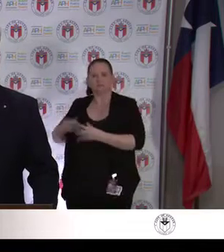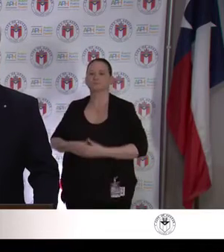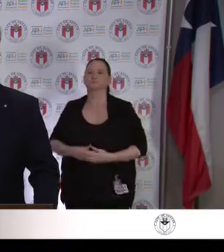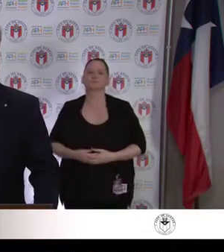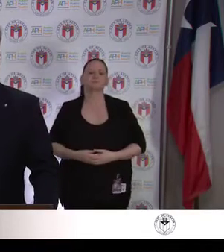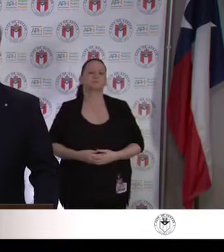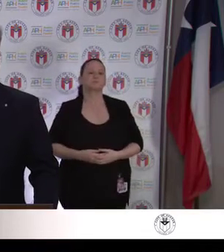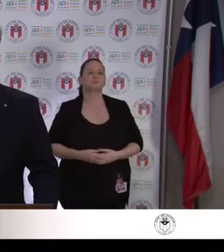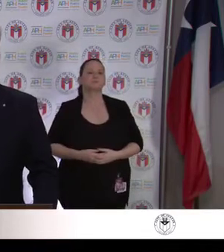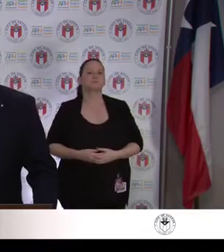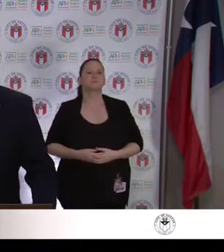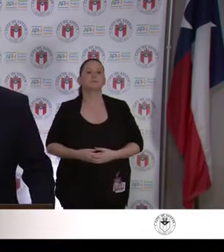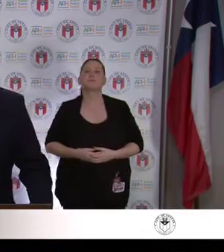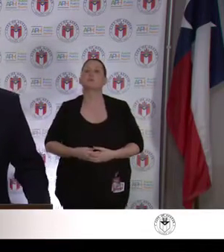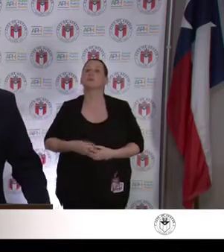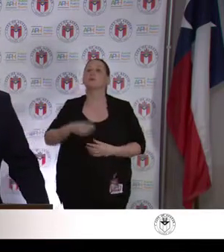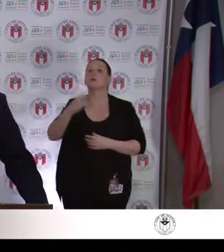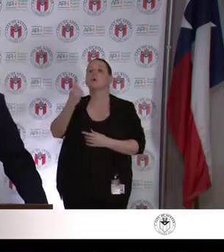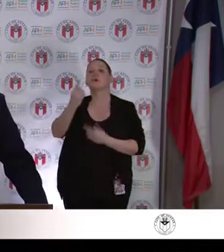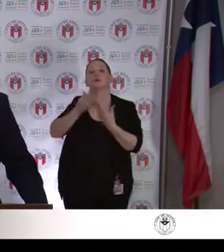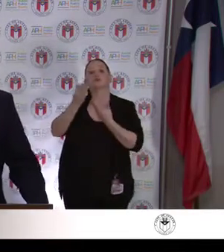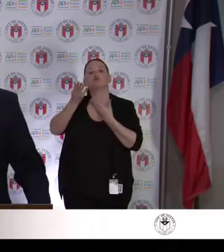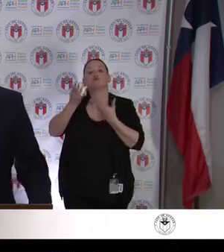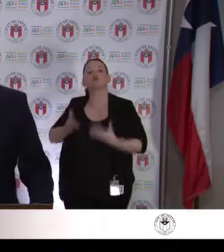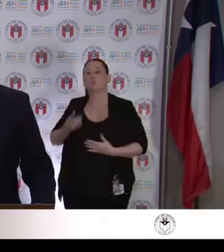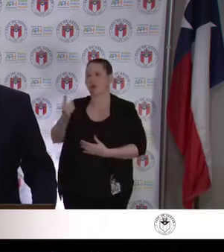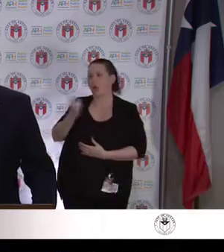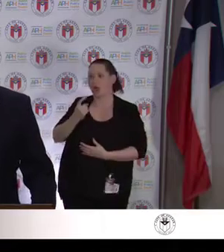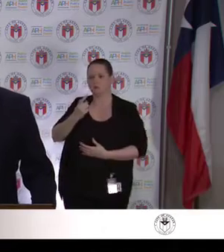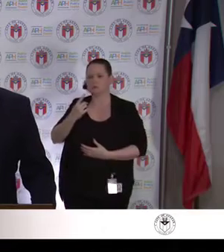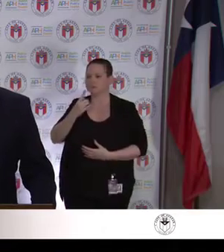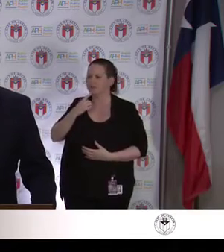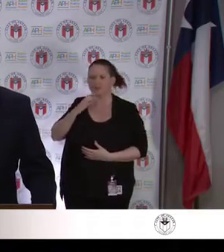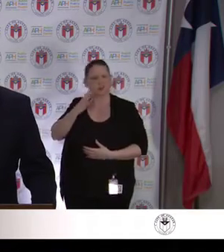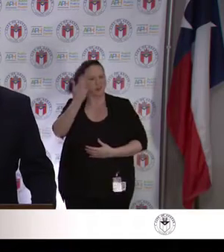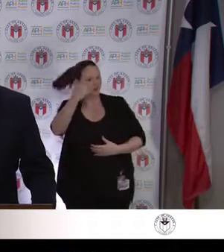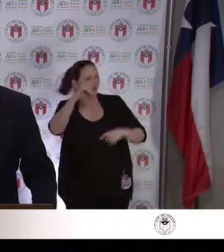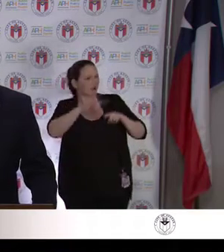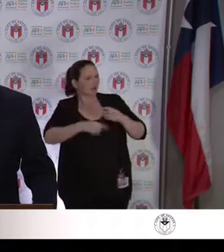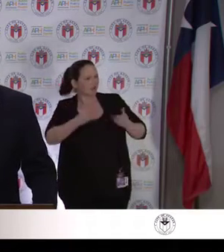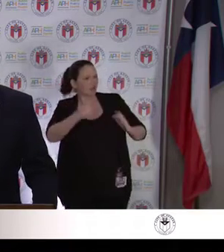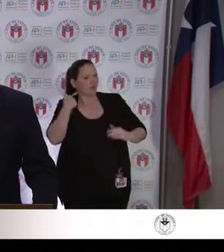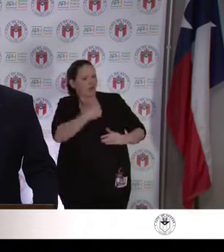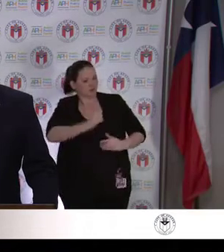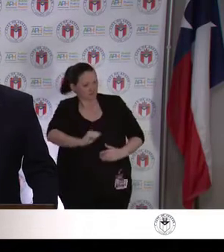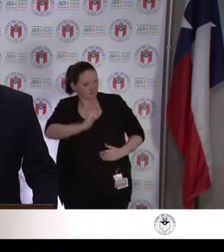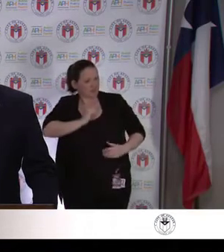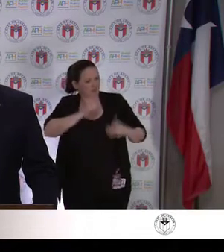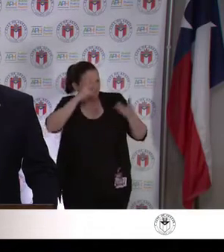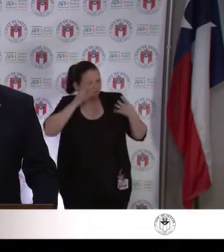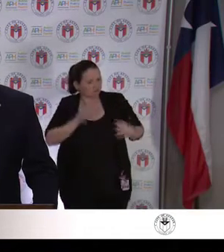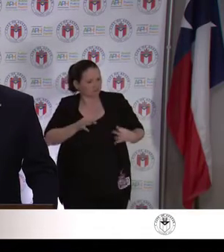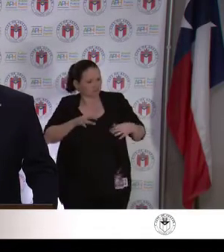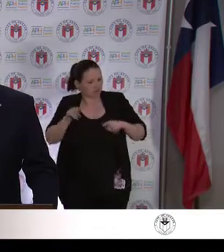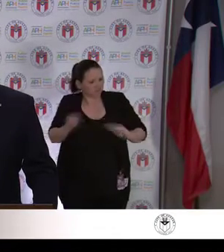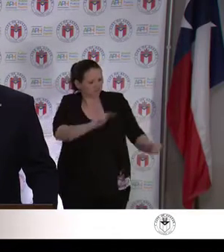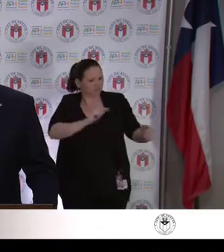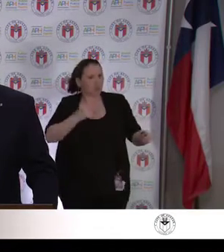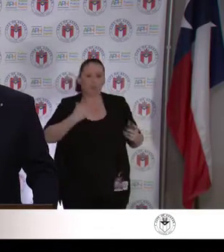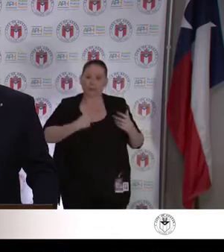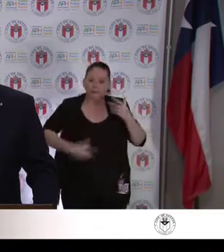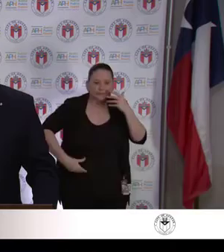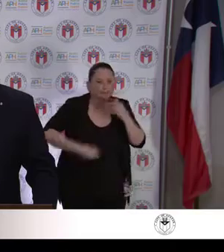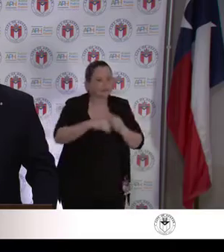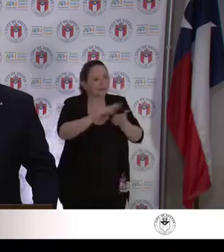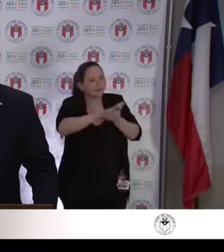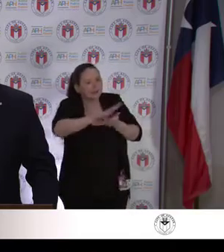One of the questions that I got from one of the waitresses there was, why can't they let us self-police? I mean, we're taking extra